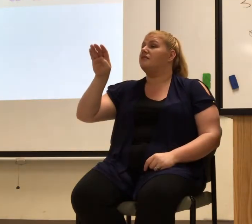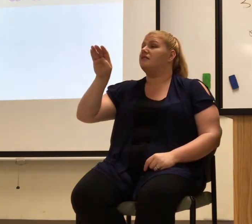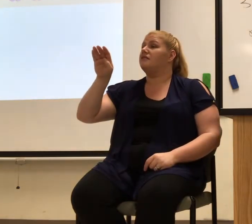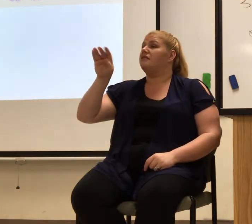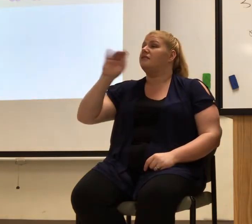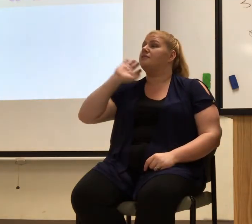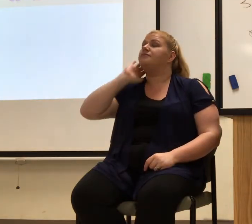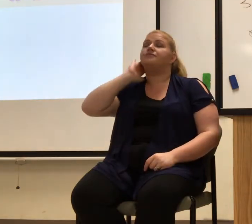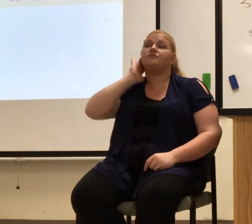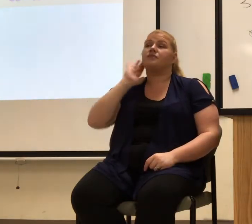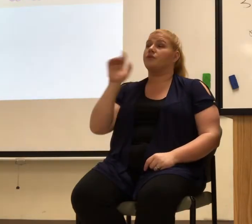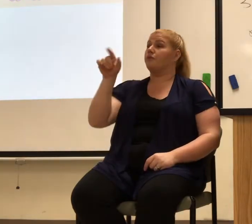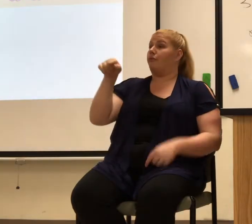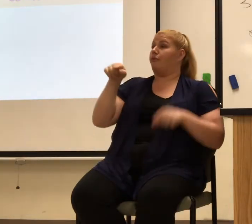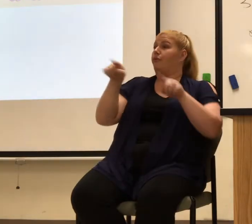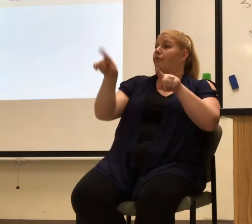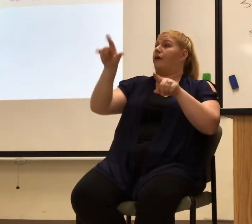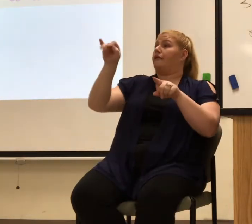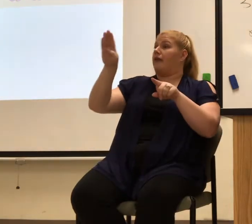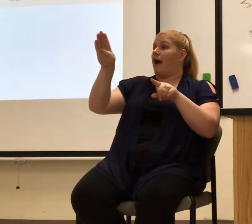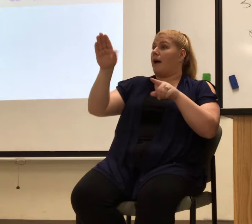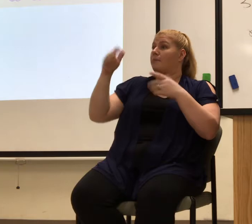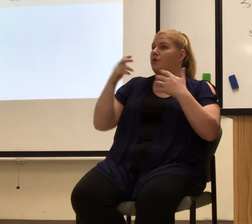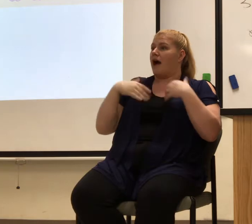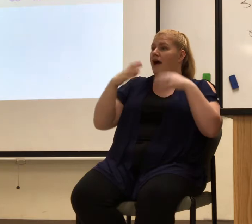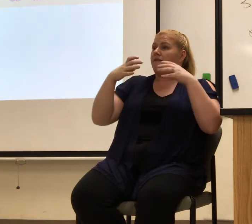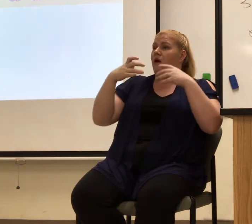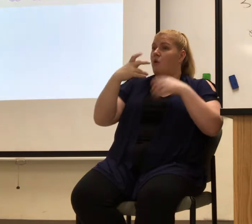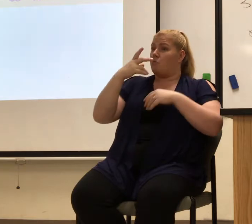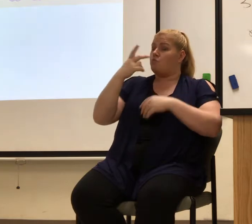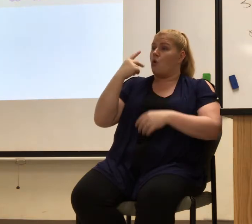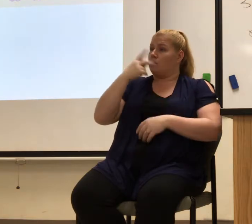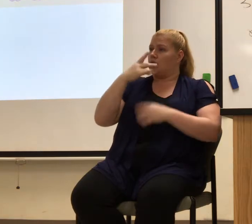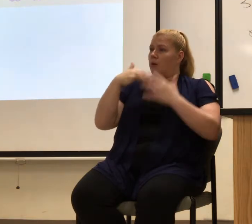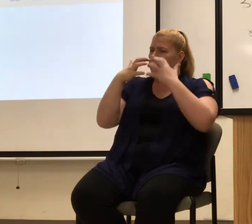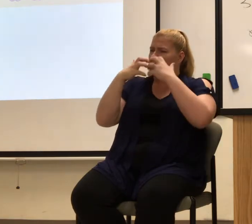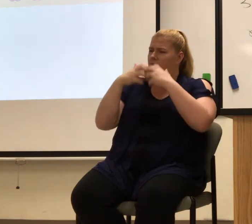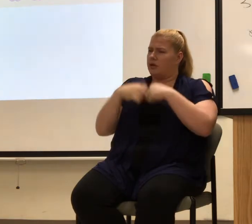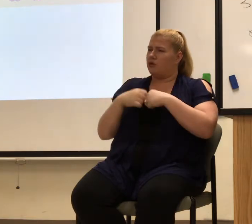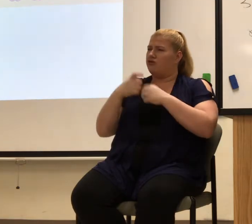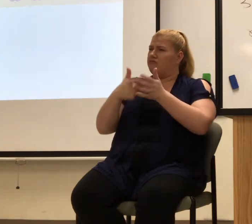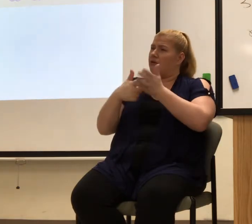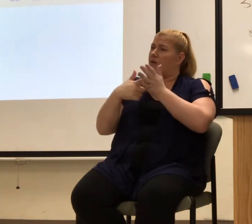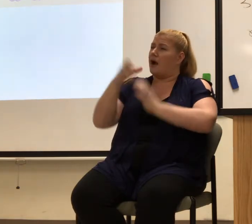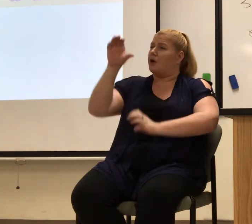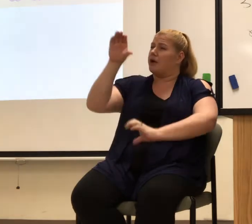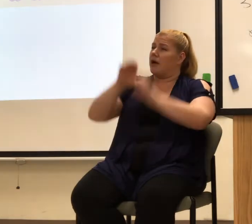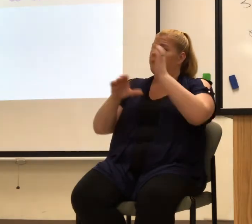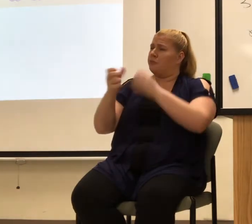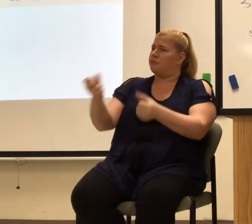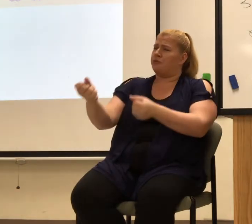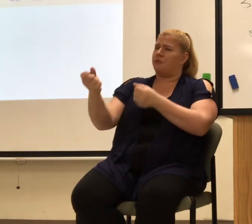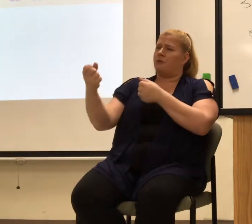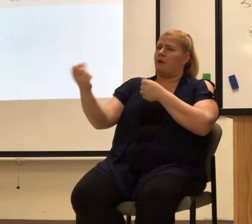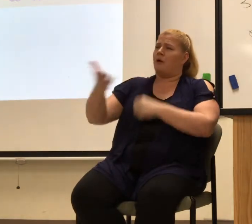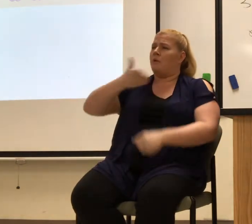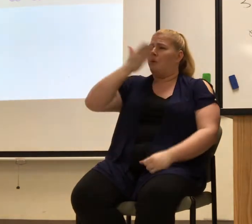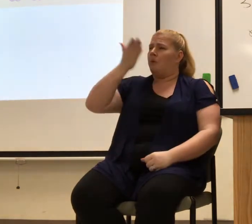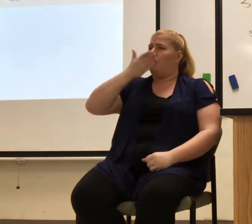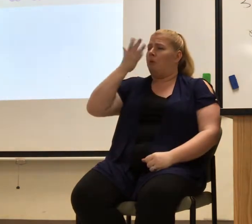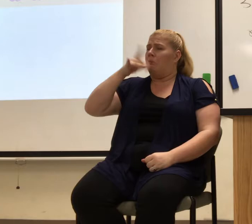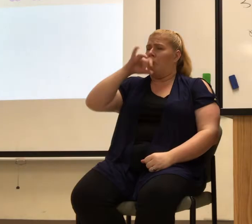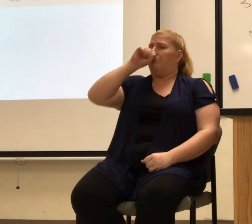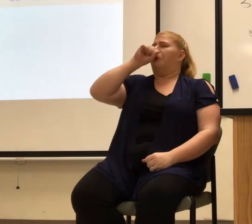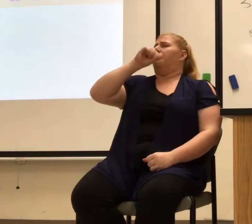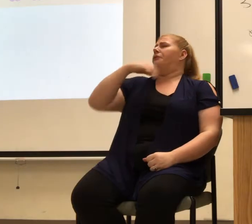gel, let's say. And you need really strong chemicals. I remember how bad these chemicals smelled. It was beta-mercaptoethanol.